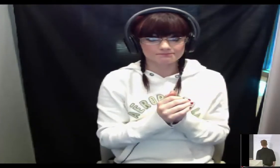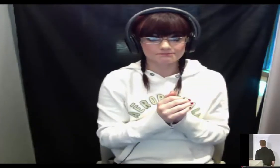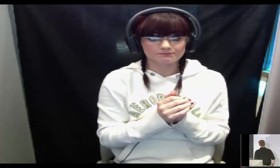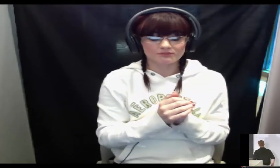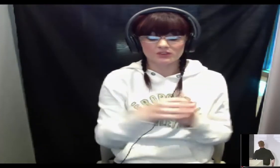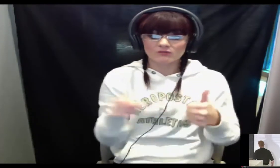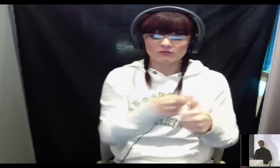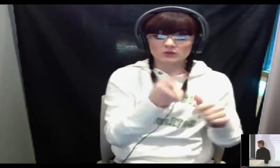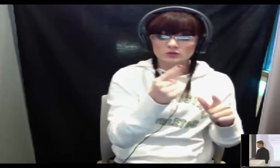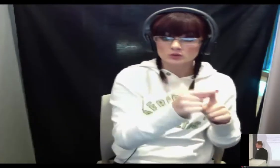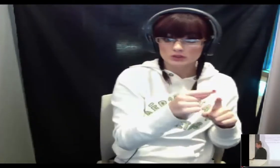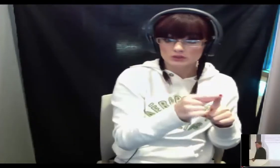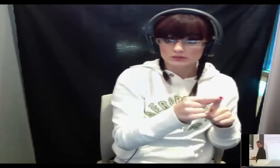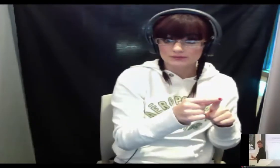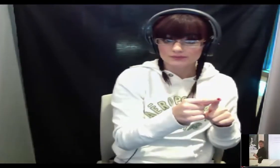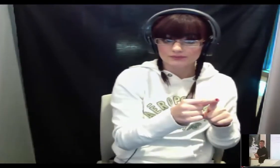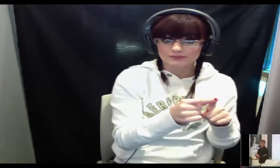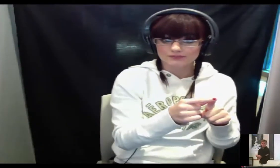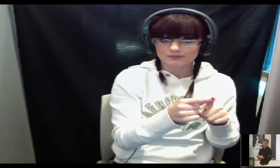First word,